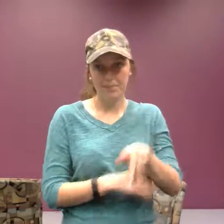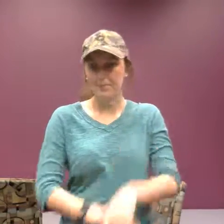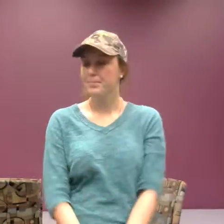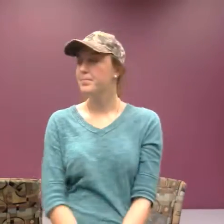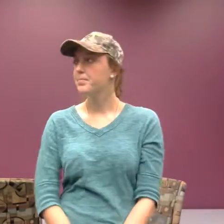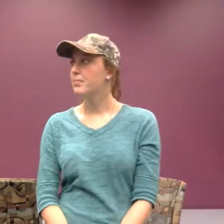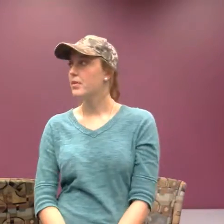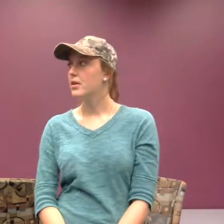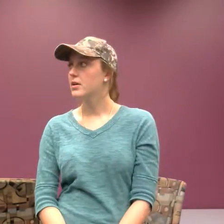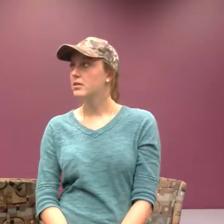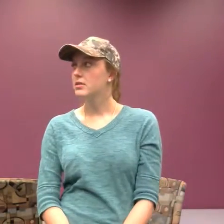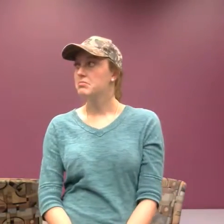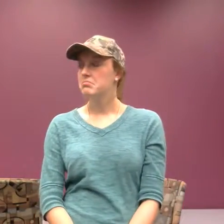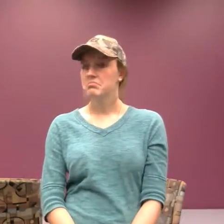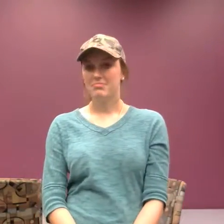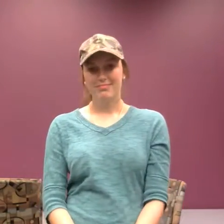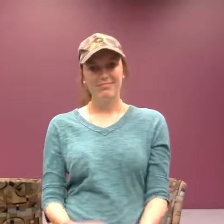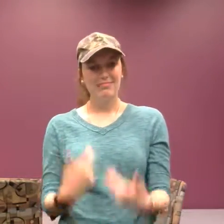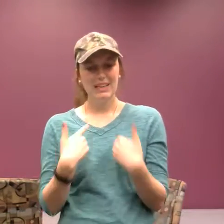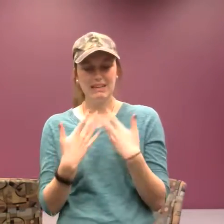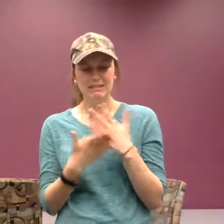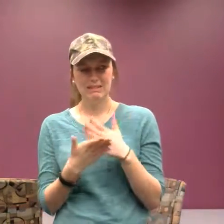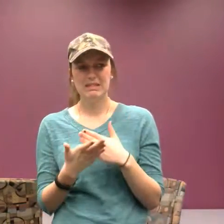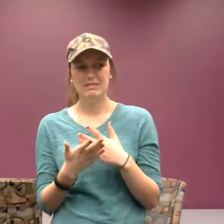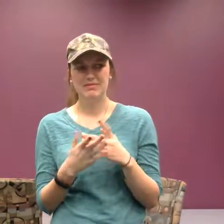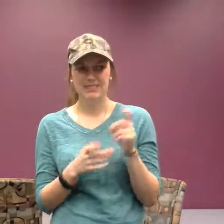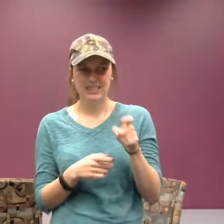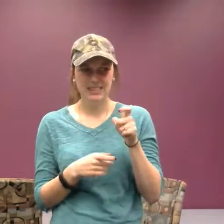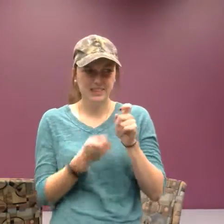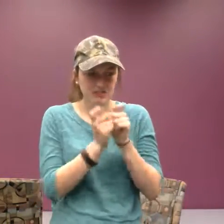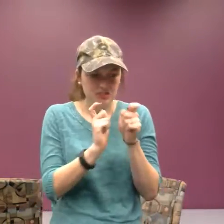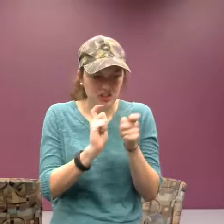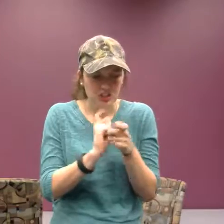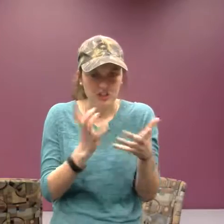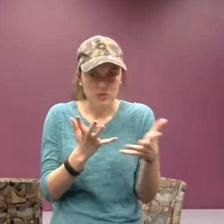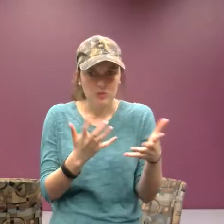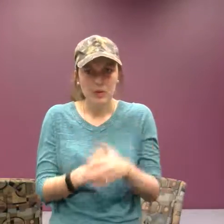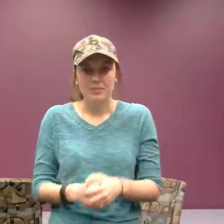Okay, so we got some things to deal with. How do I deal with twice T?